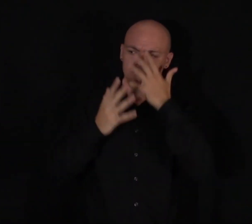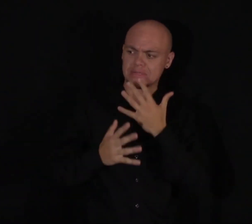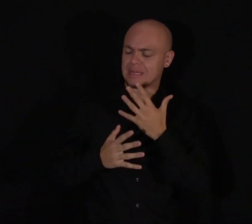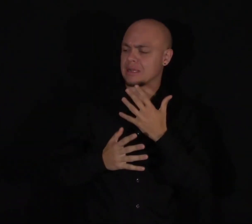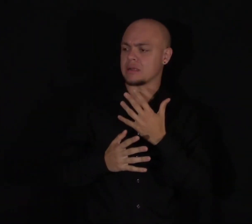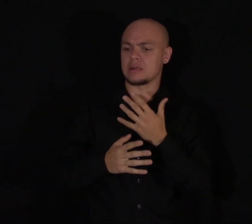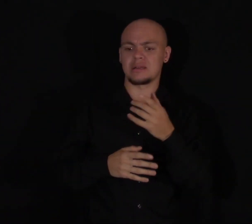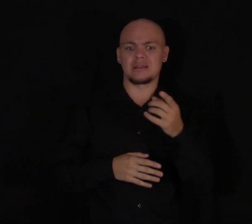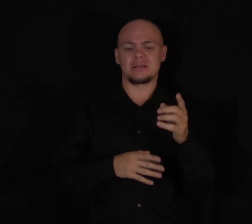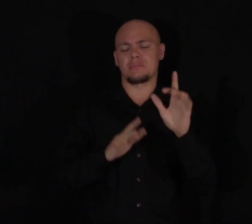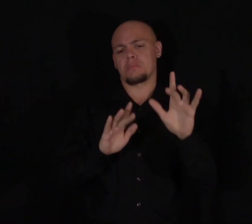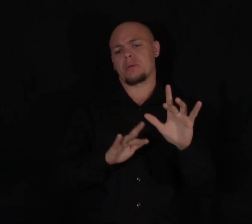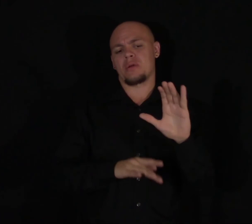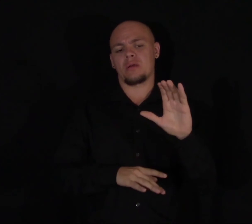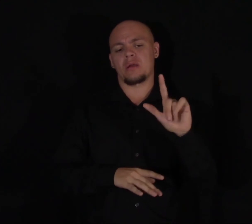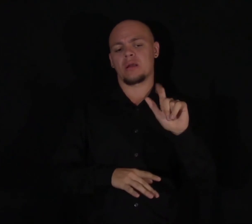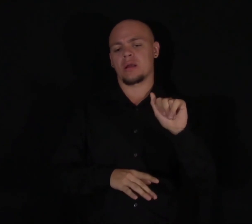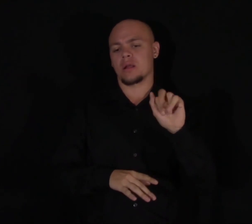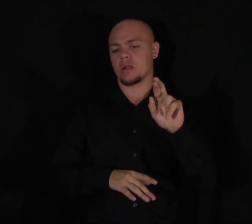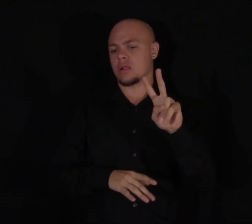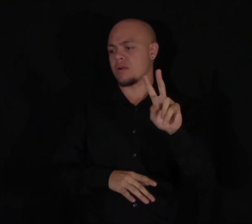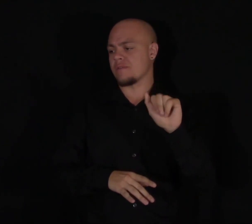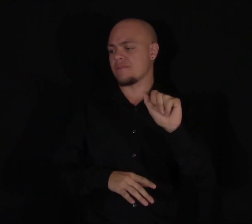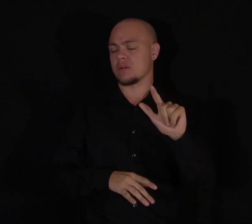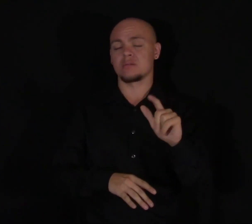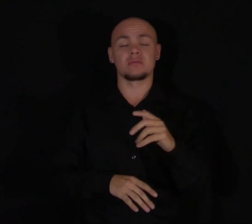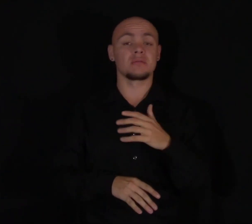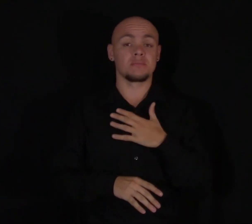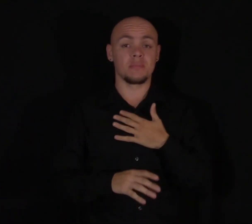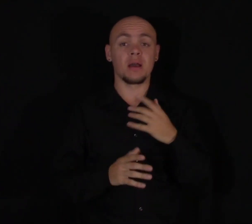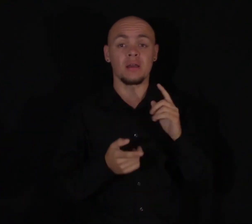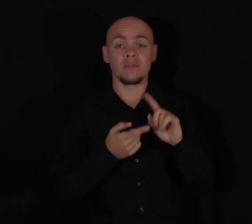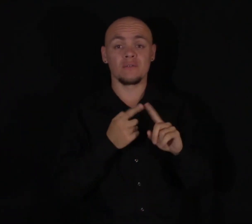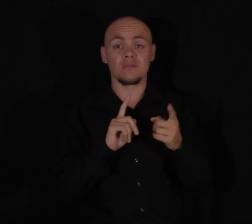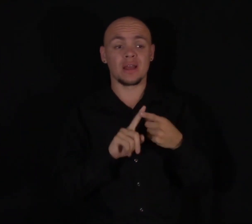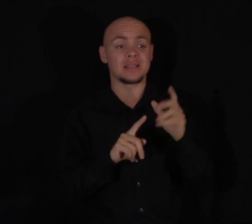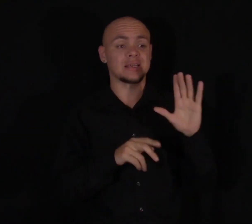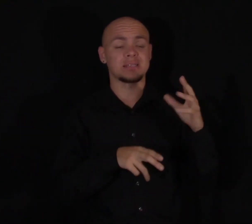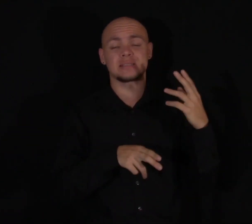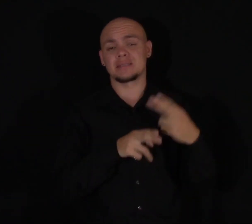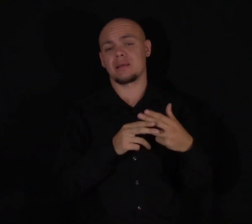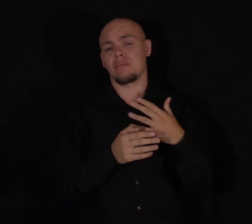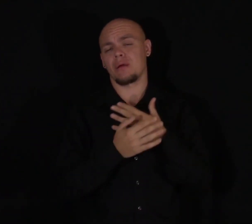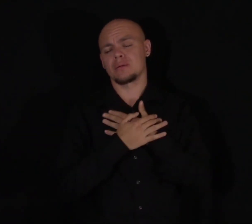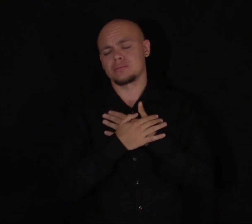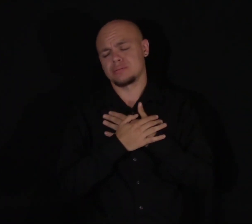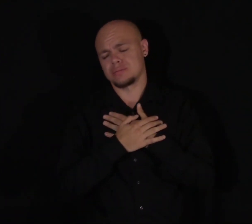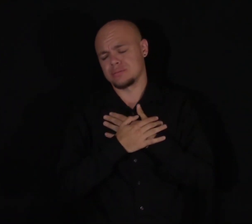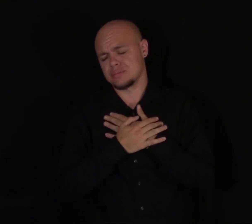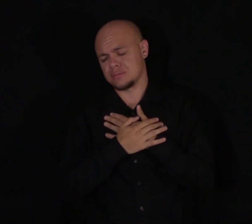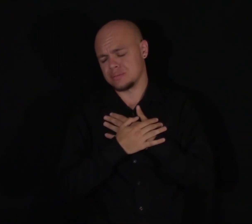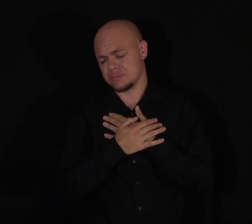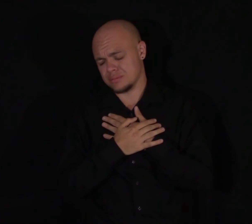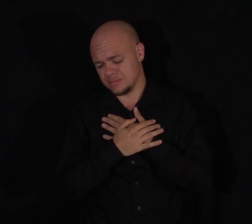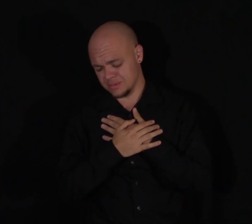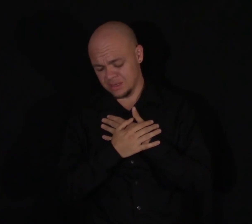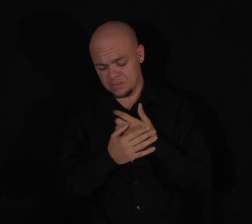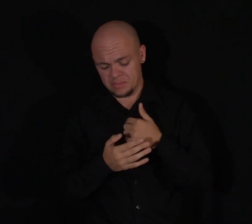The name of my unfortunate and murdered friend was an agitation too great to be endured in my weak state. I